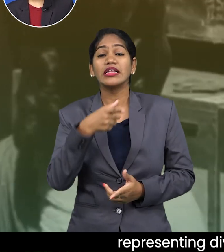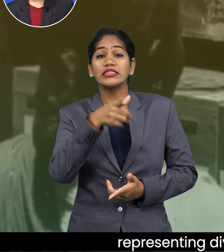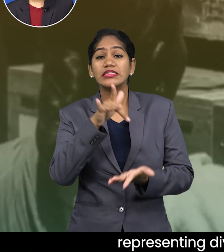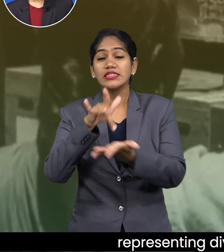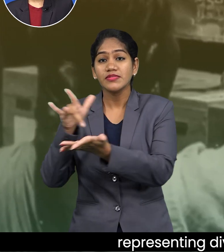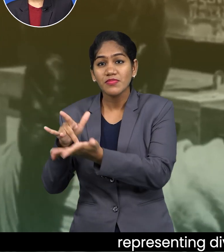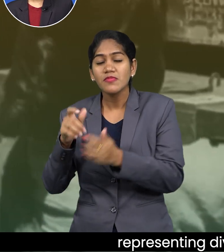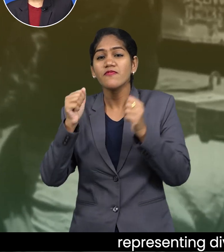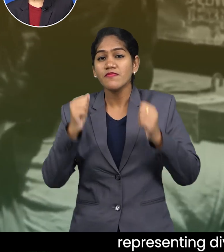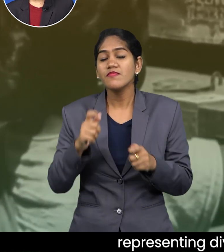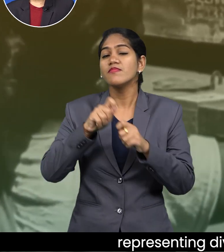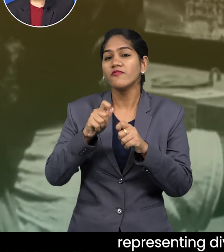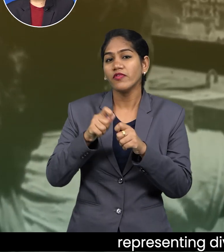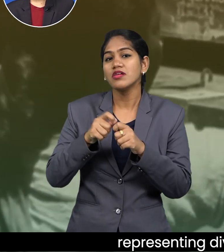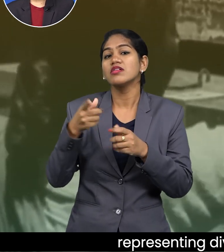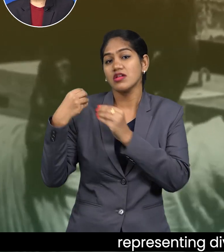positions.